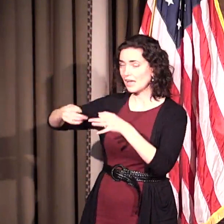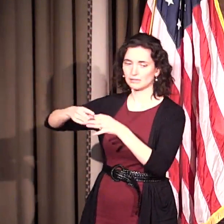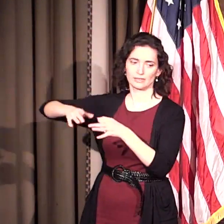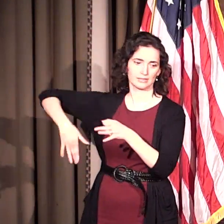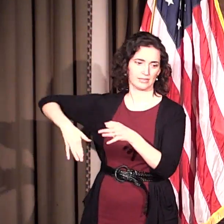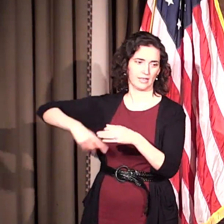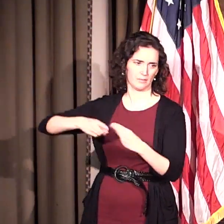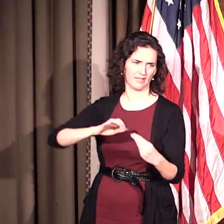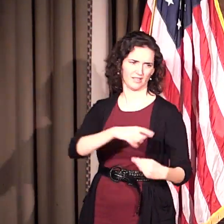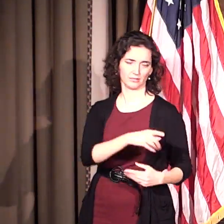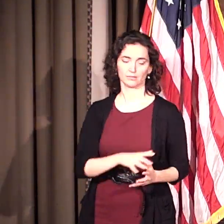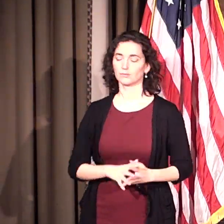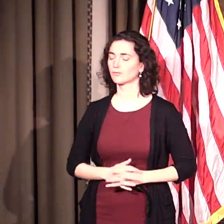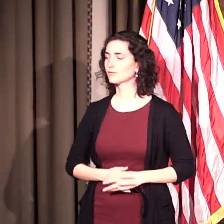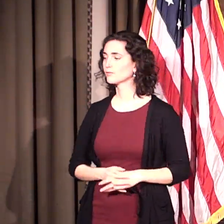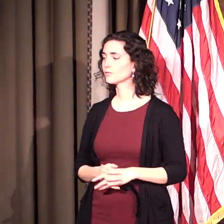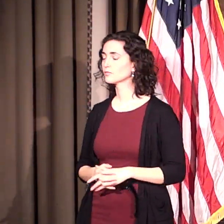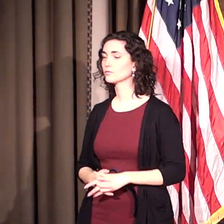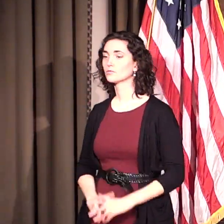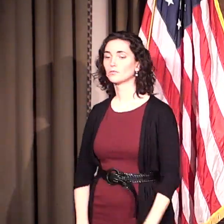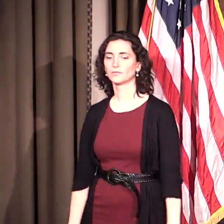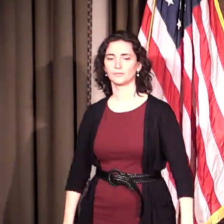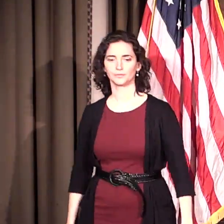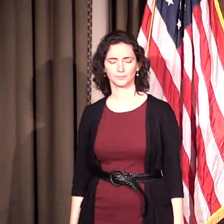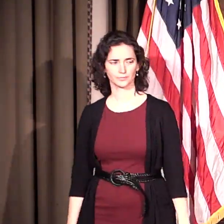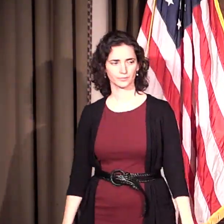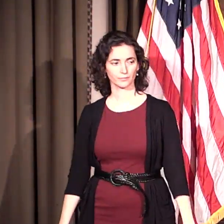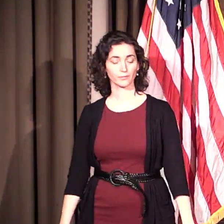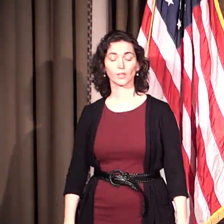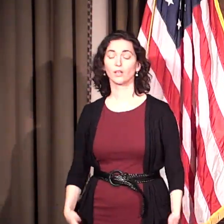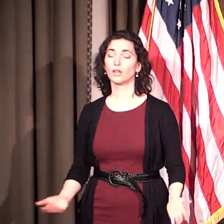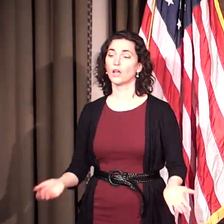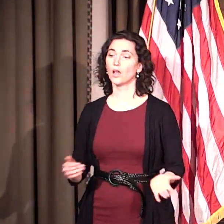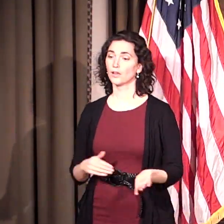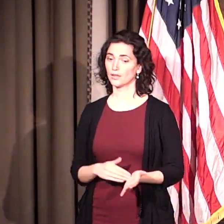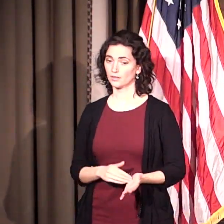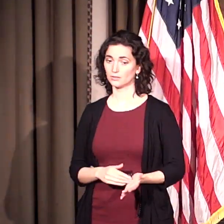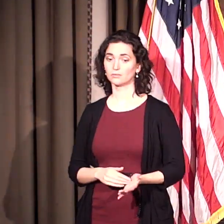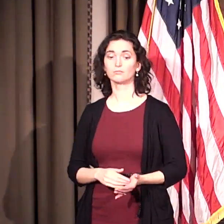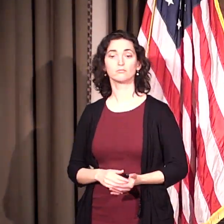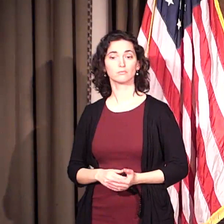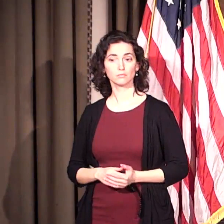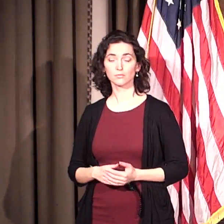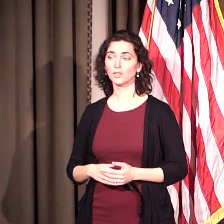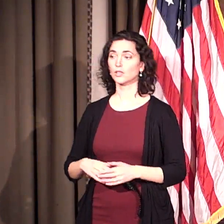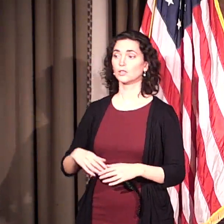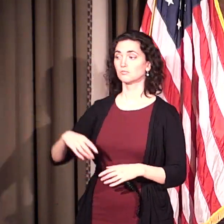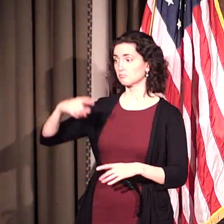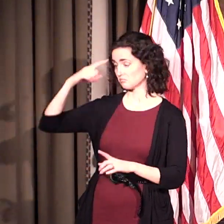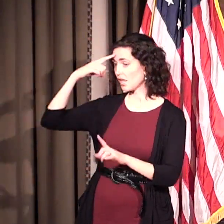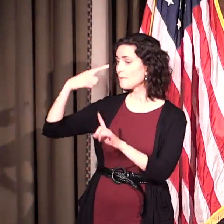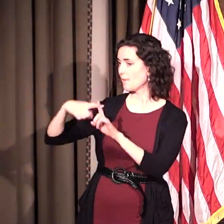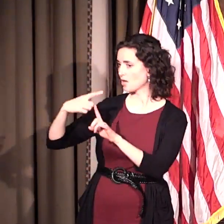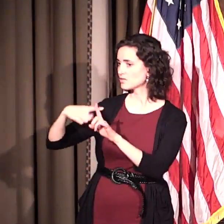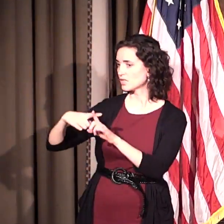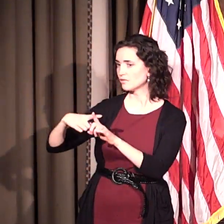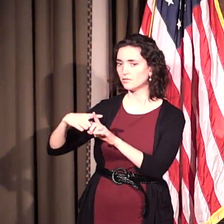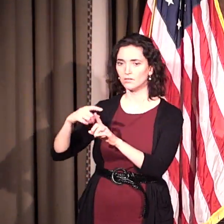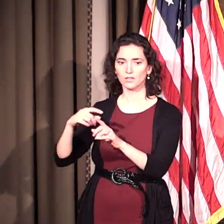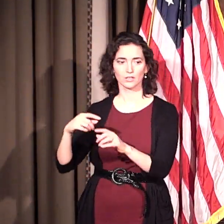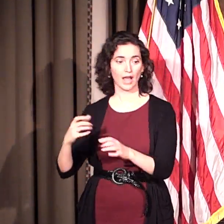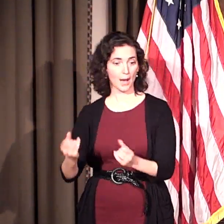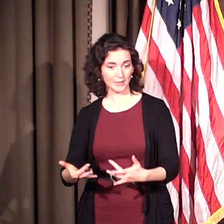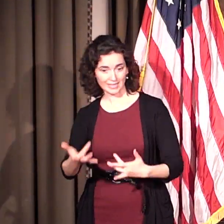that. Great. Listen, again, it's encouraging that we're going in the right way, the right direction on cases